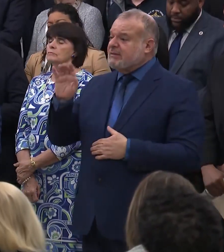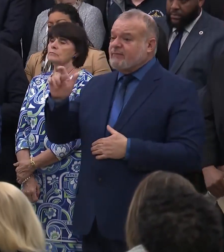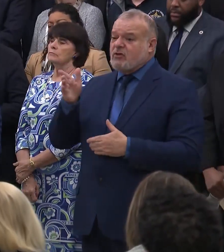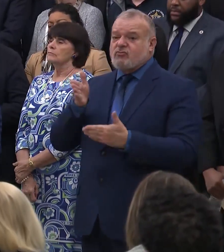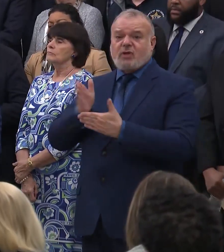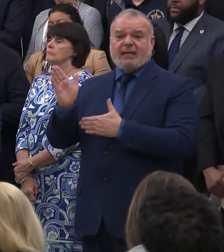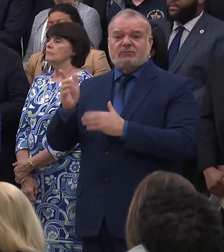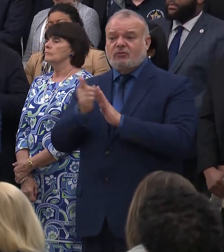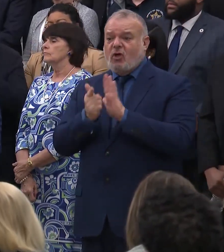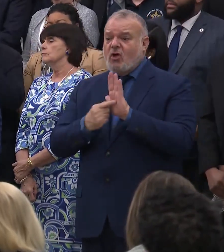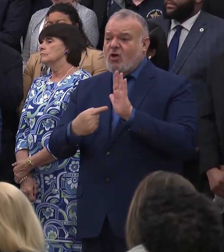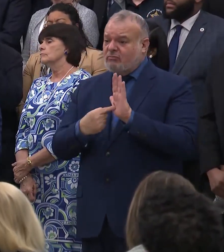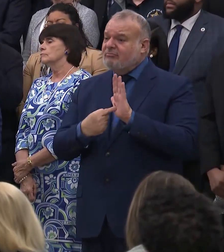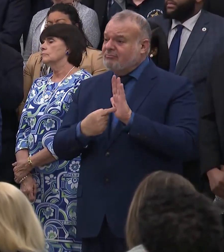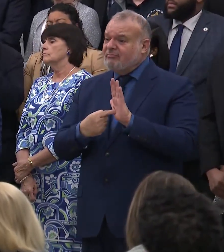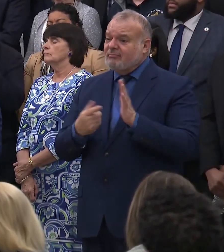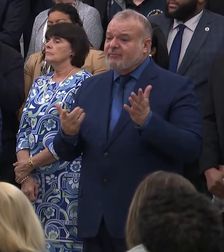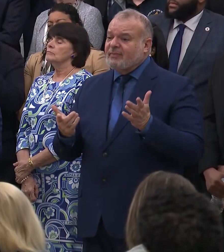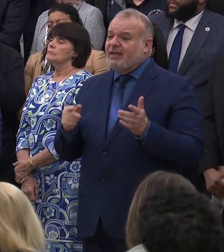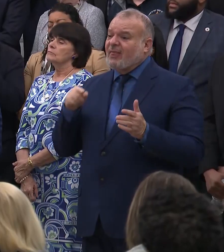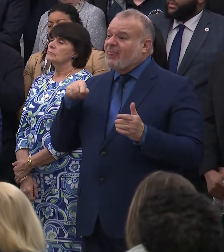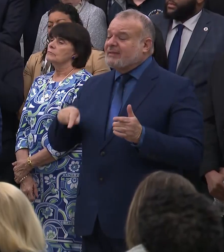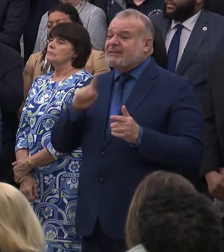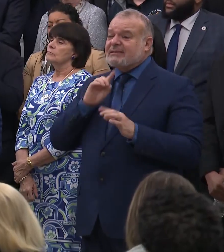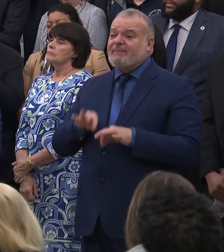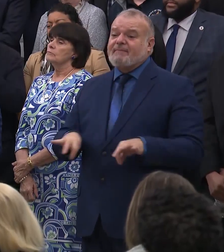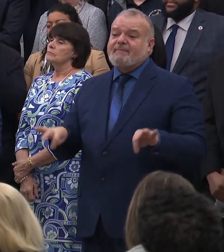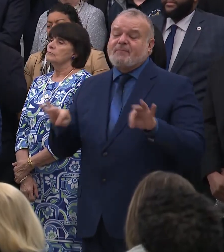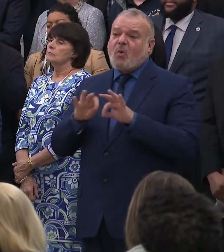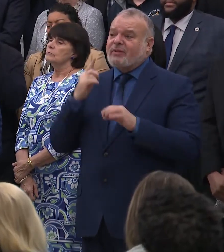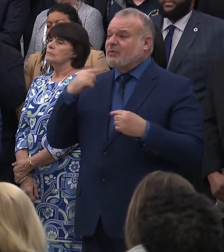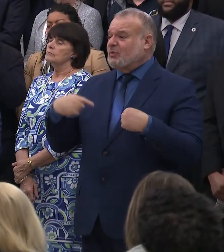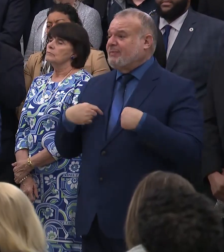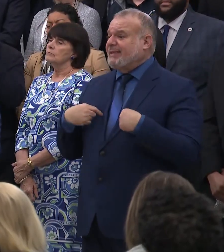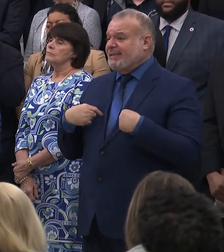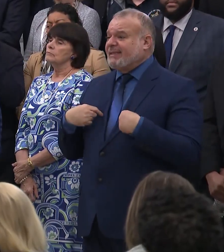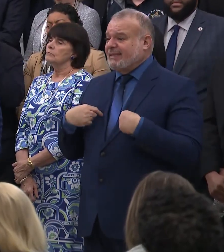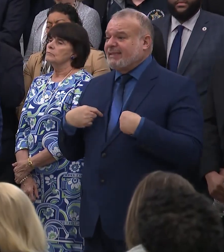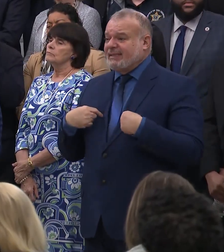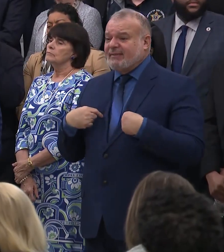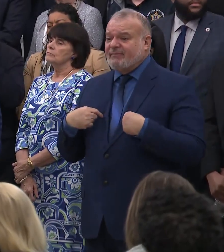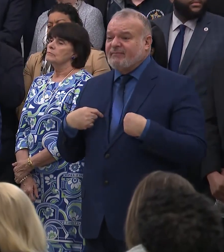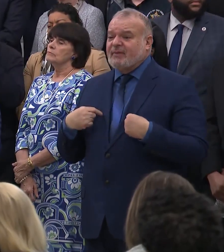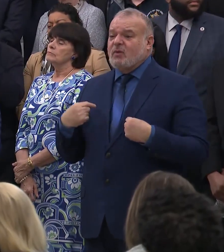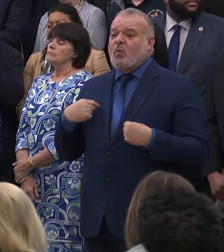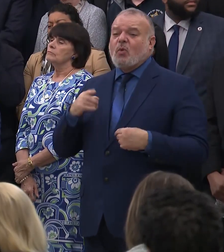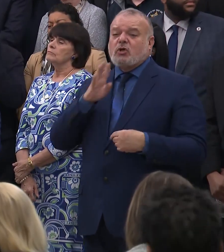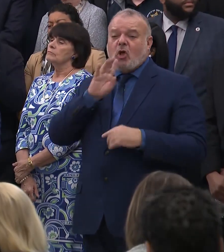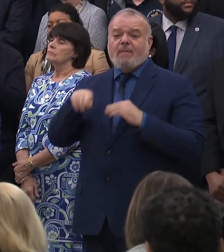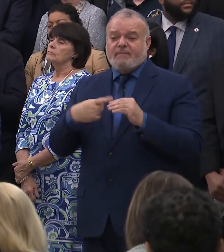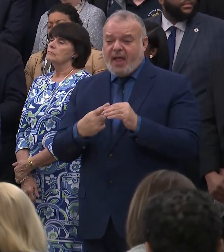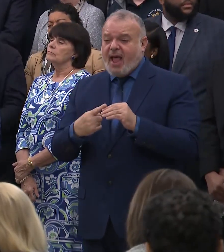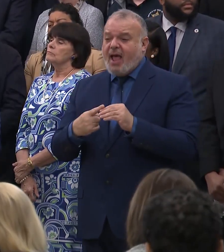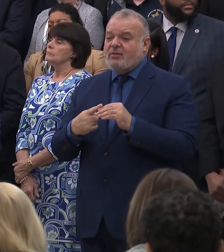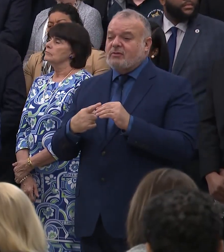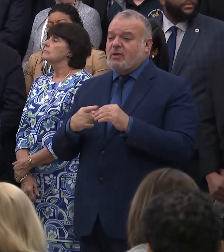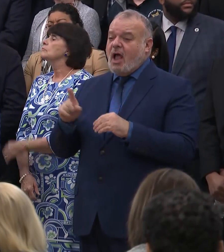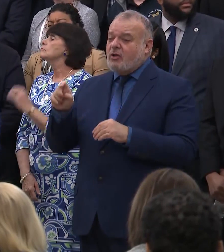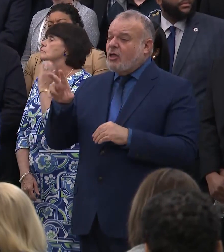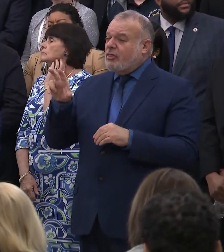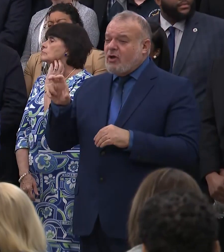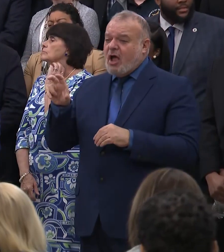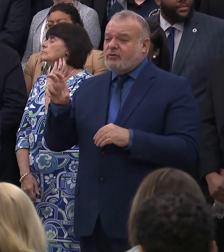as quickly as we could to work through these issues. You know, we're talking about hundreds of thousands